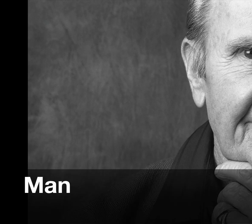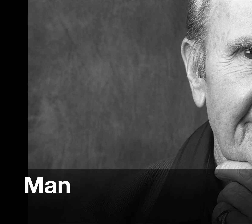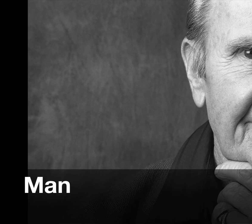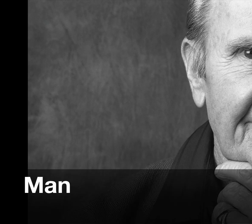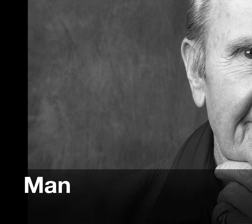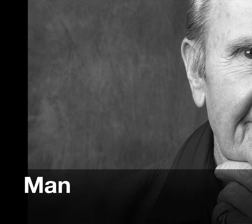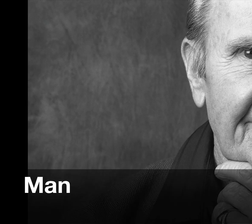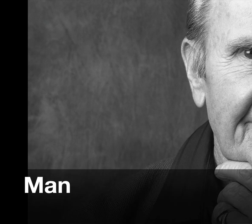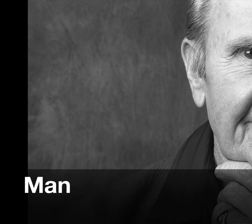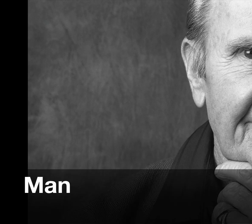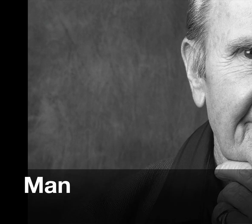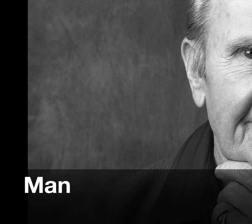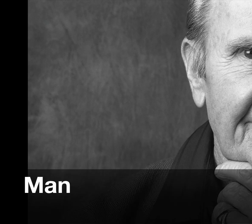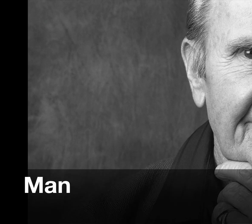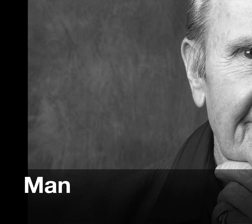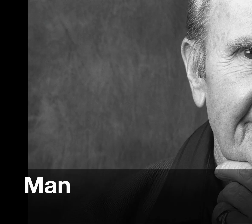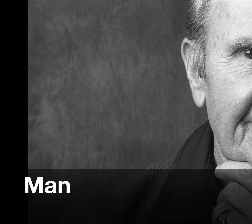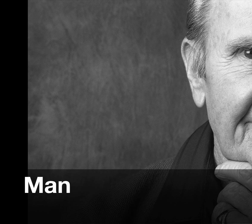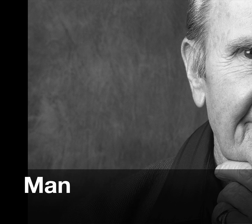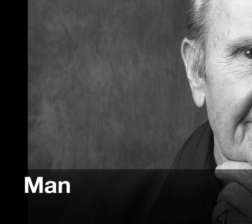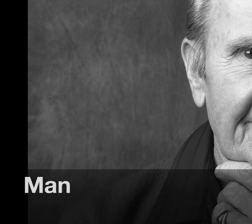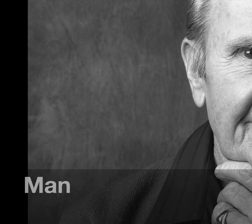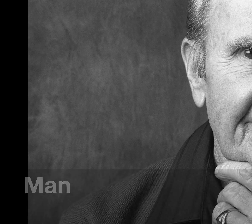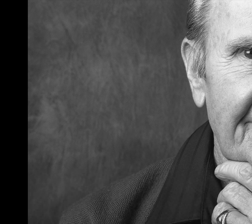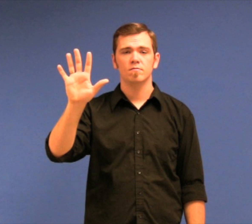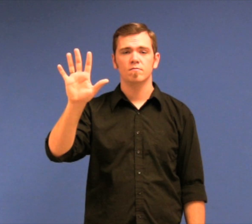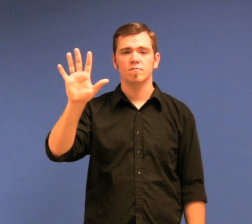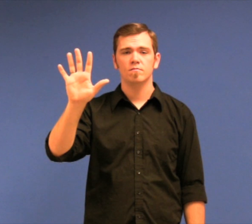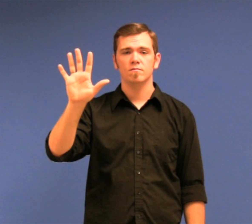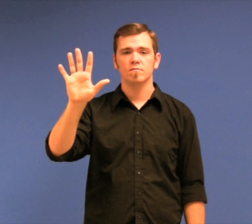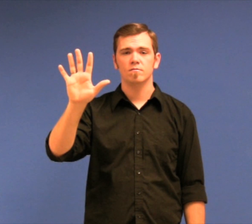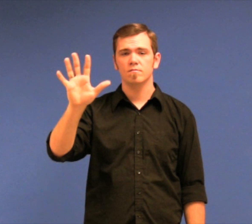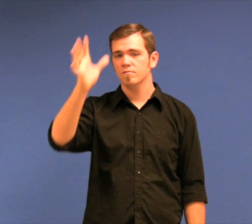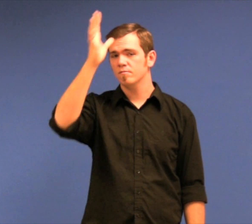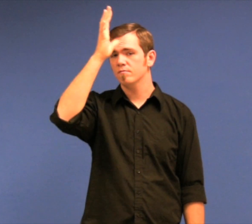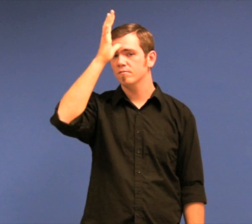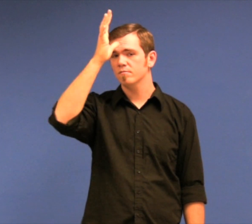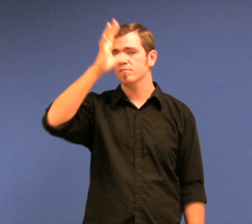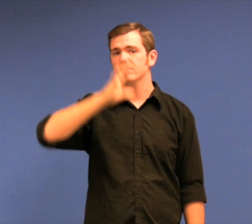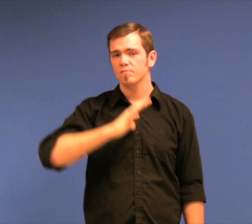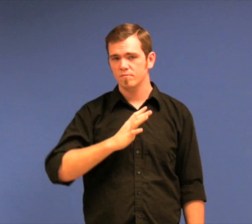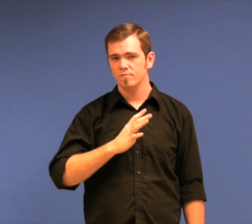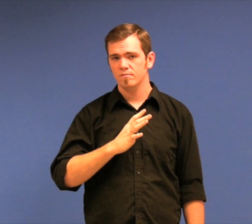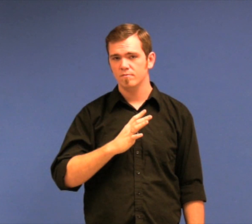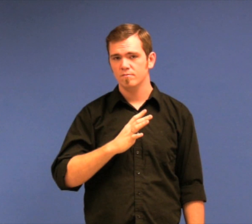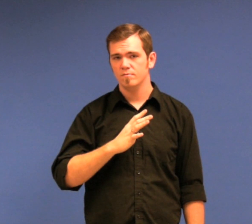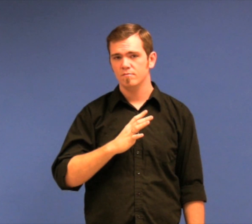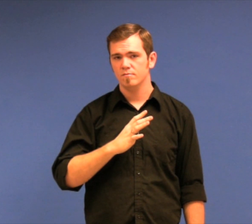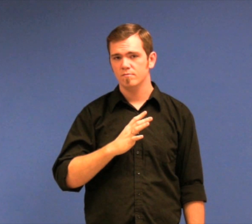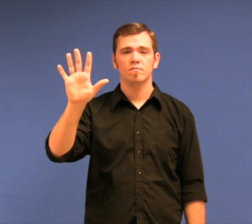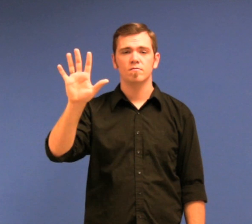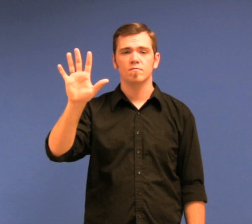Alright, now let's teach you the sign for man. Man is a 5 hand, and you're going to put it at your forehead and it goes down to your chest.